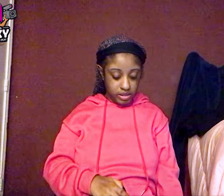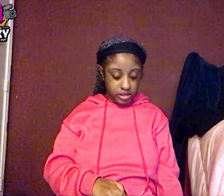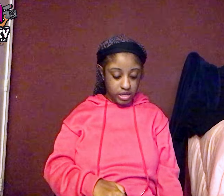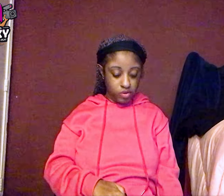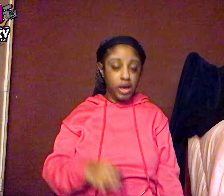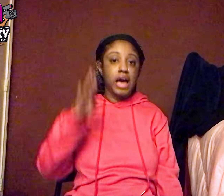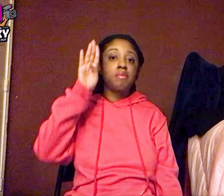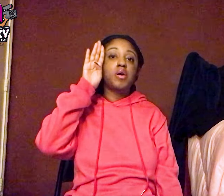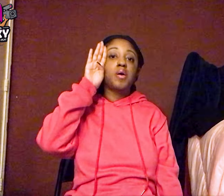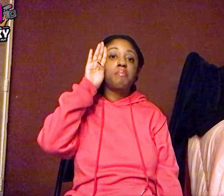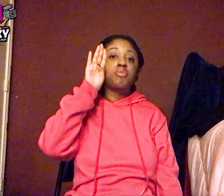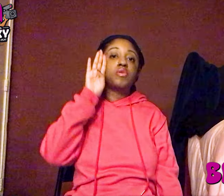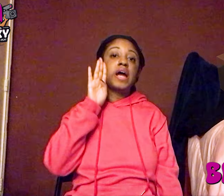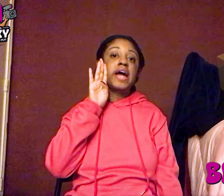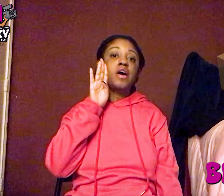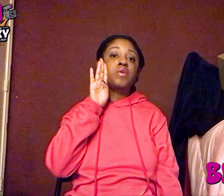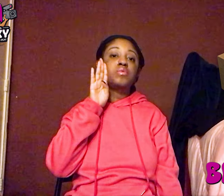Then you have brown.